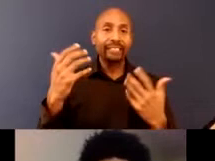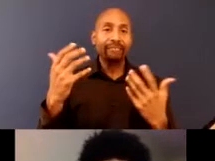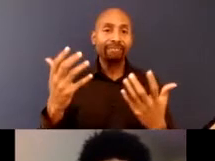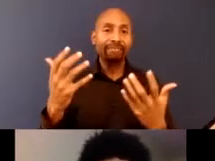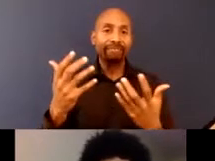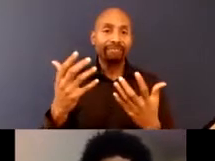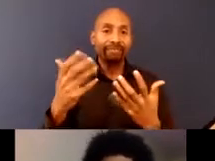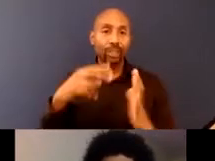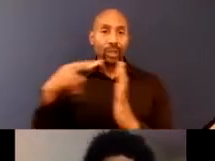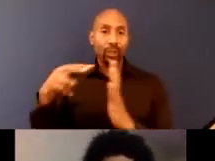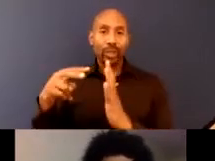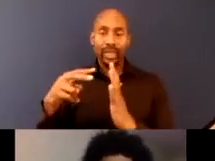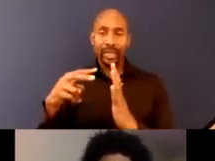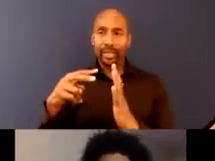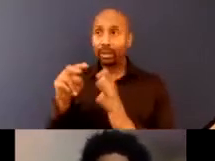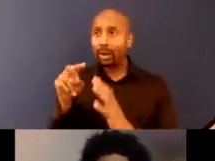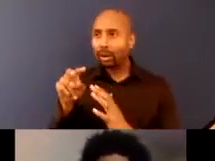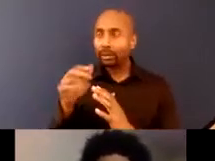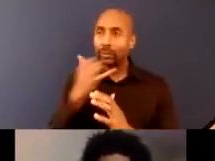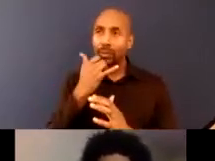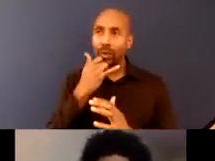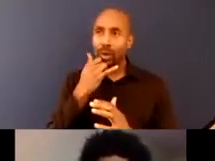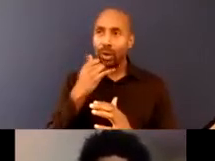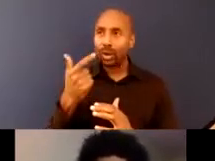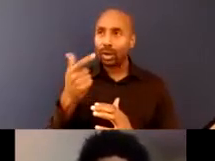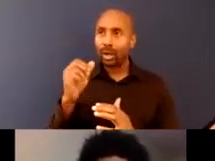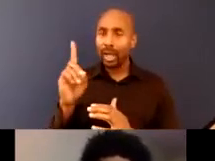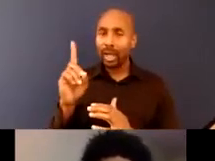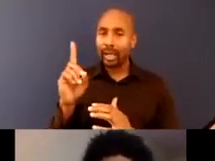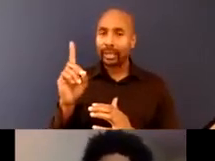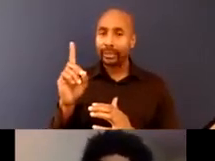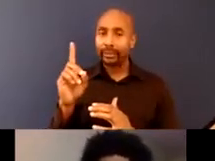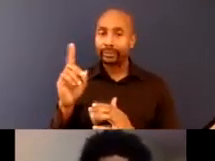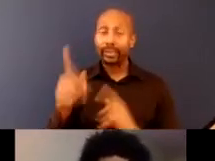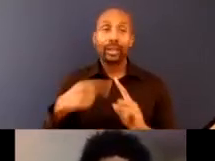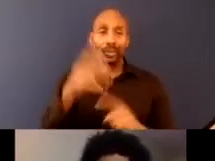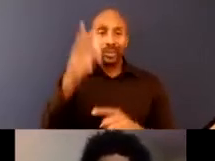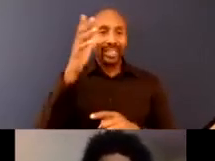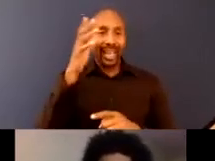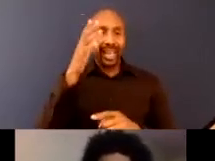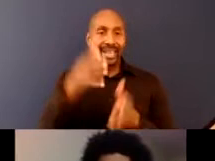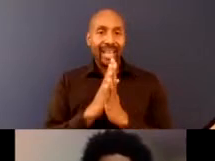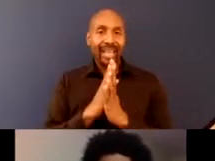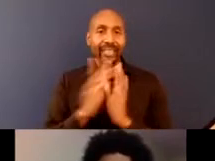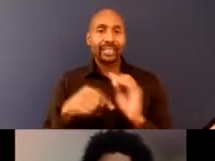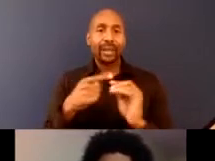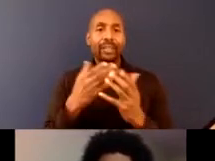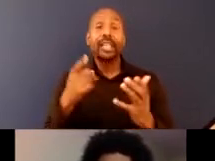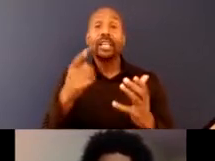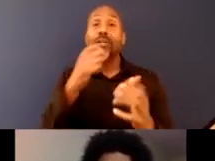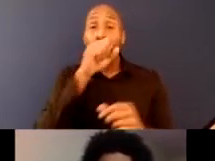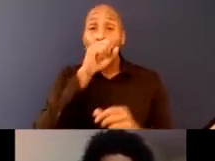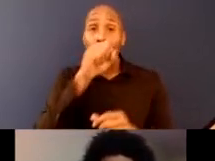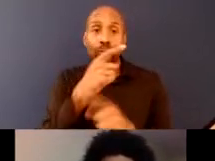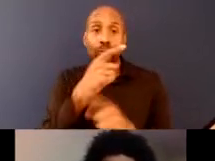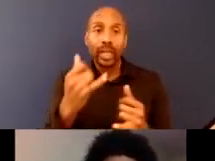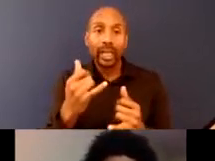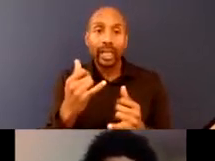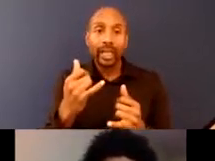love today, you are a silenced heart, a passion held hostage by wordless